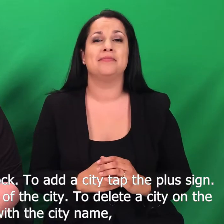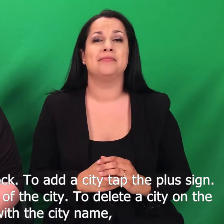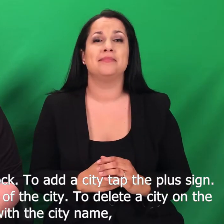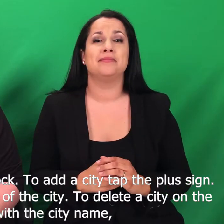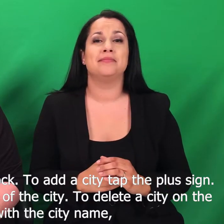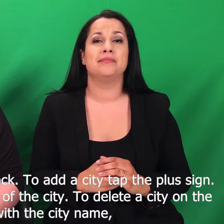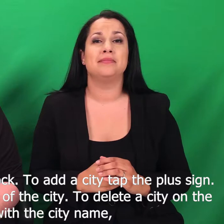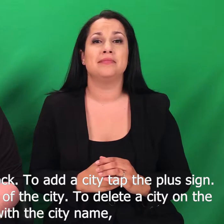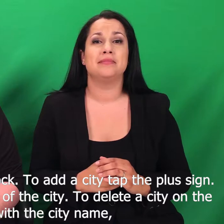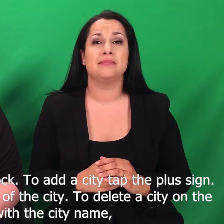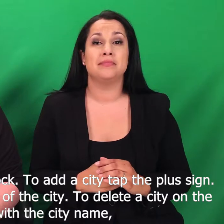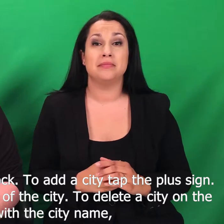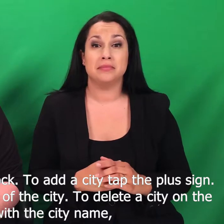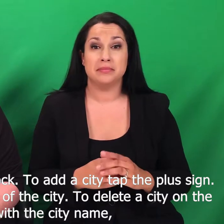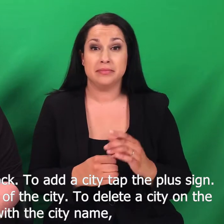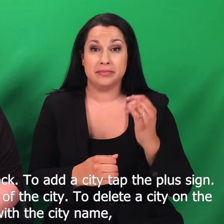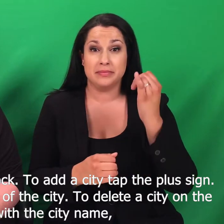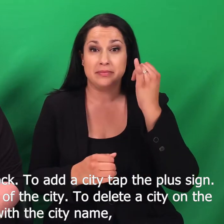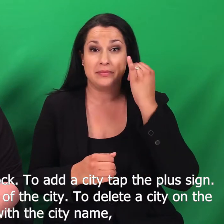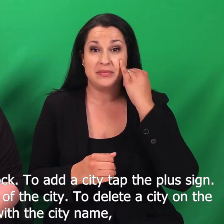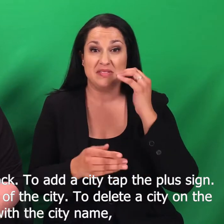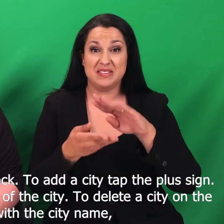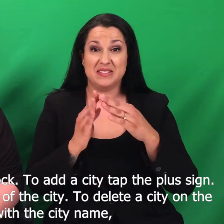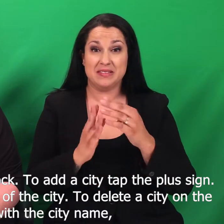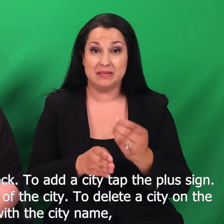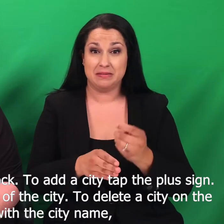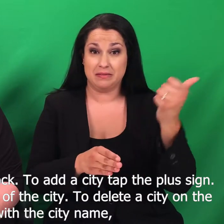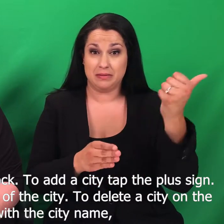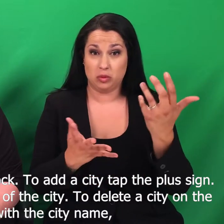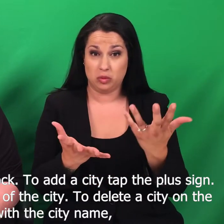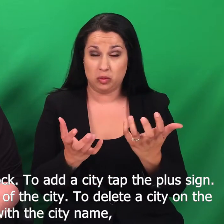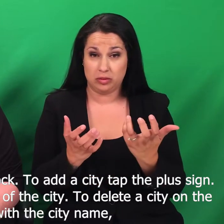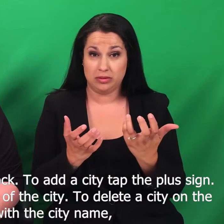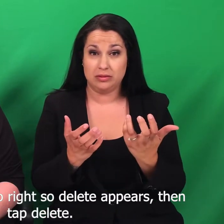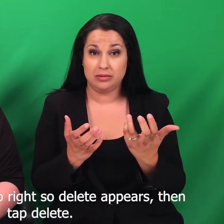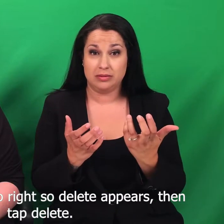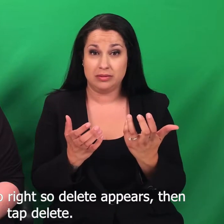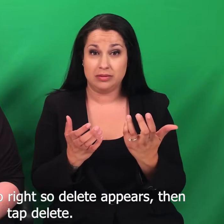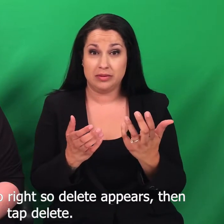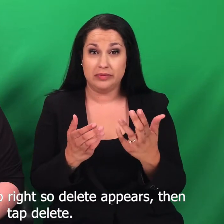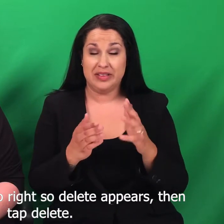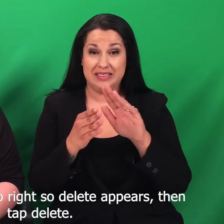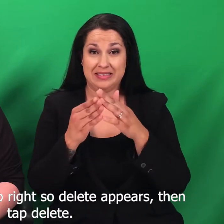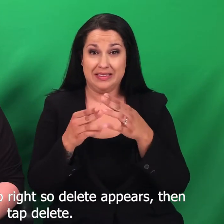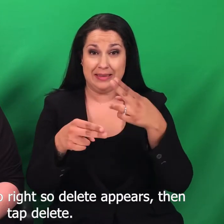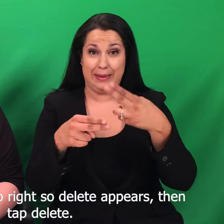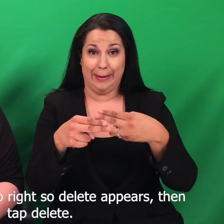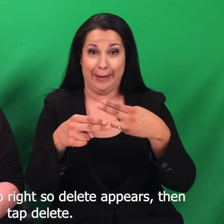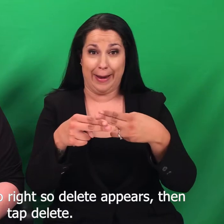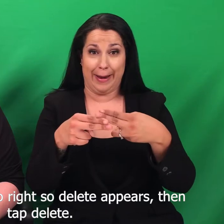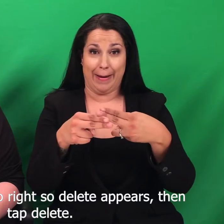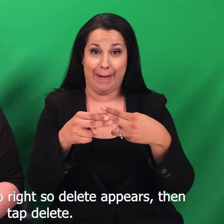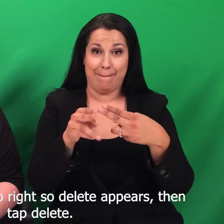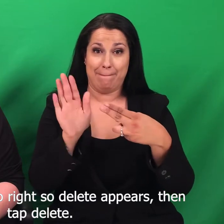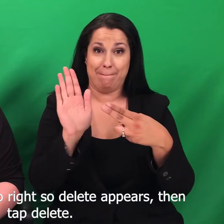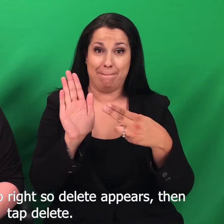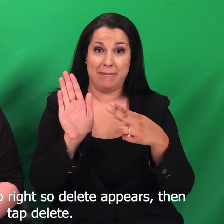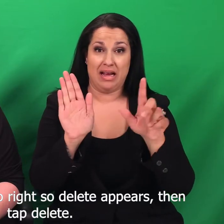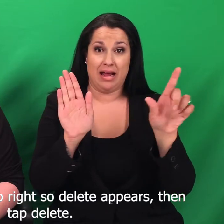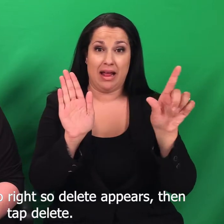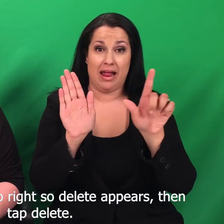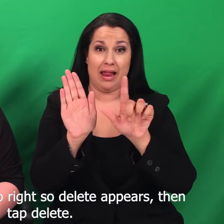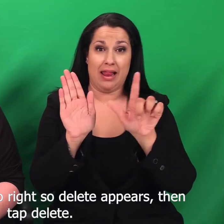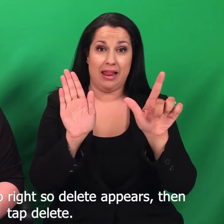To delete a city, on the line with the city name, swipe from left to right so